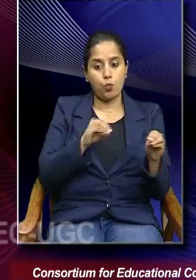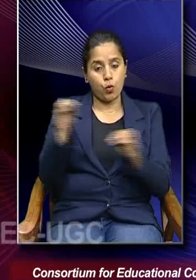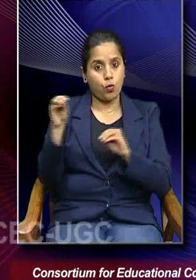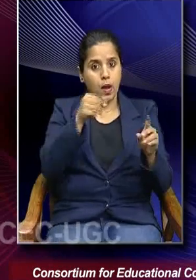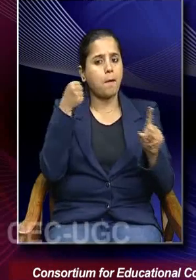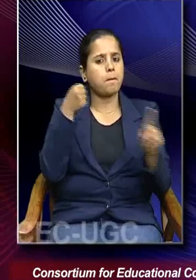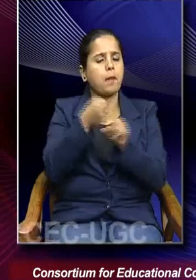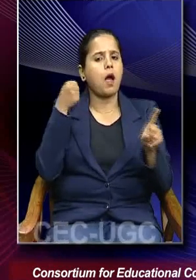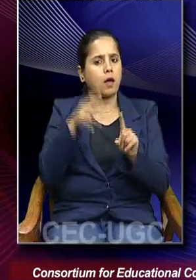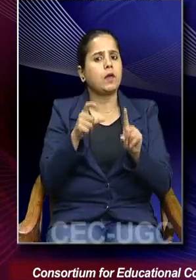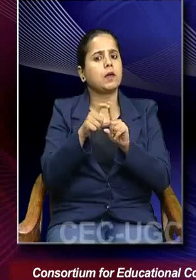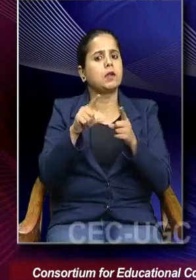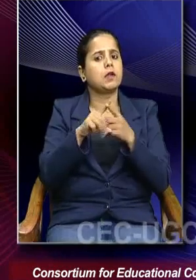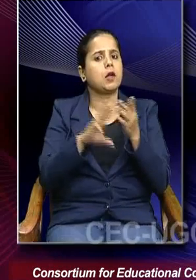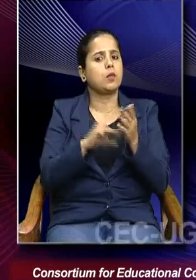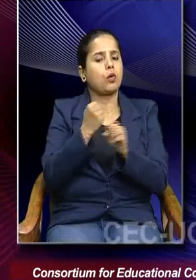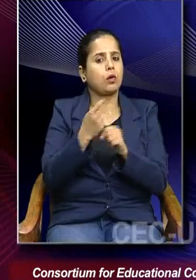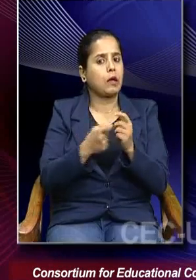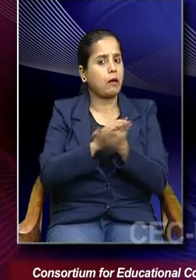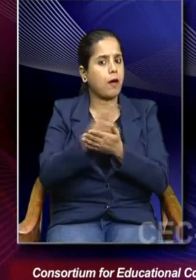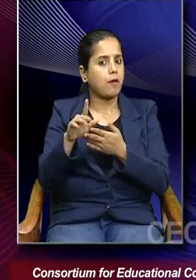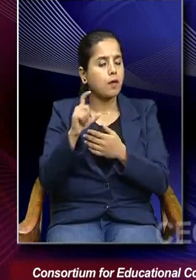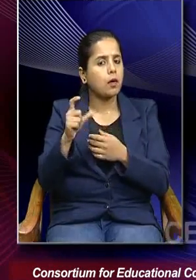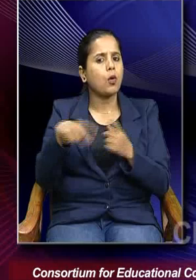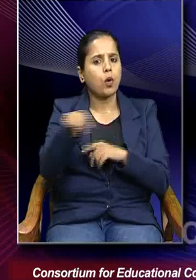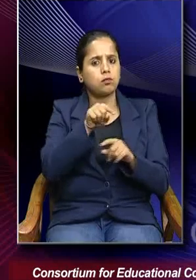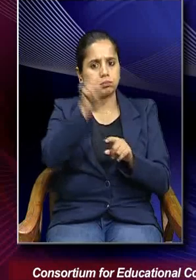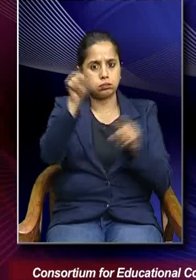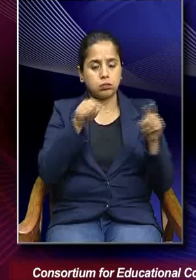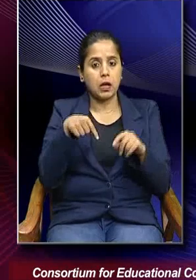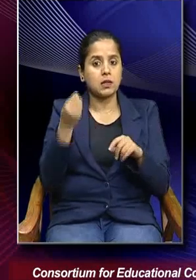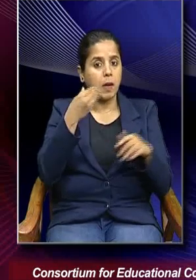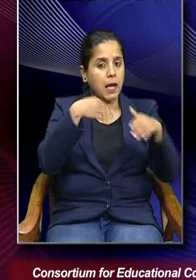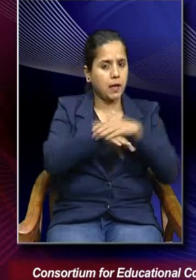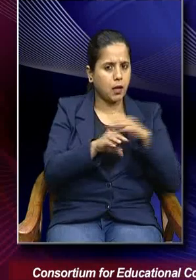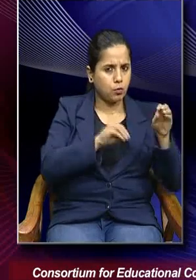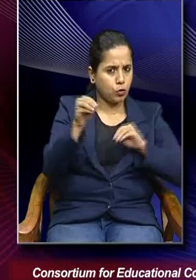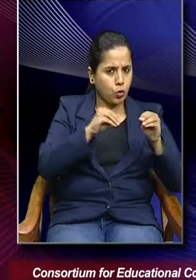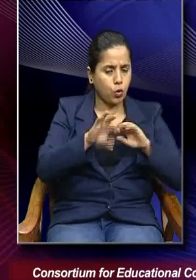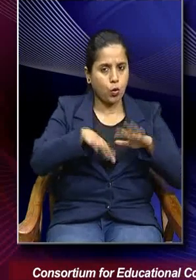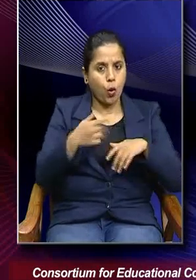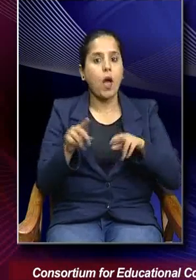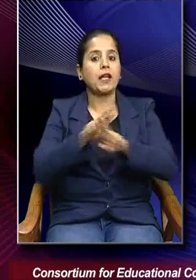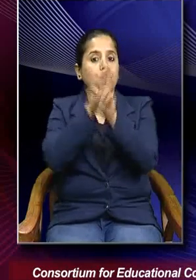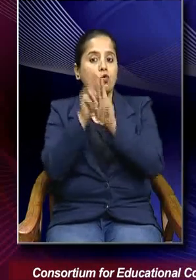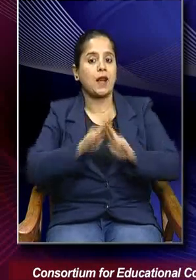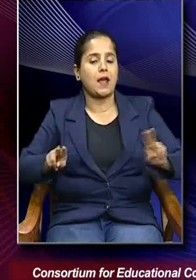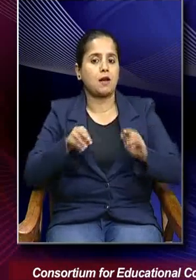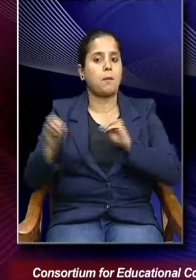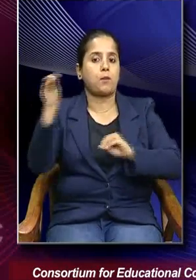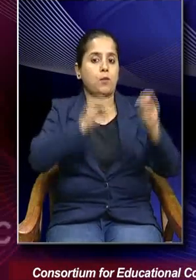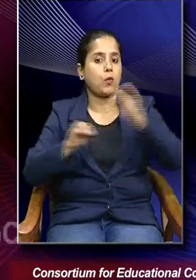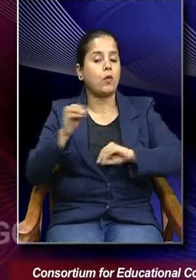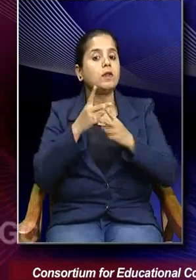impacts the demographic character. There is a difference also between internal migration and international migration.